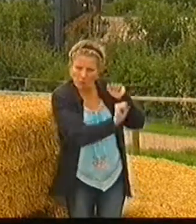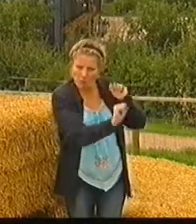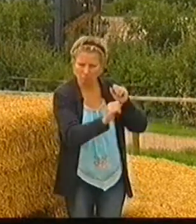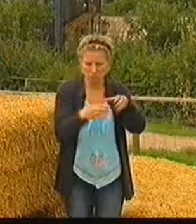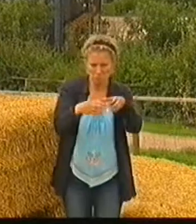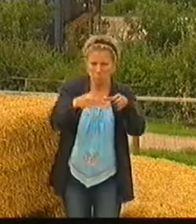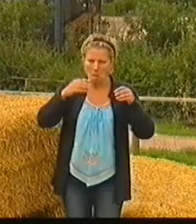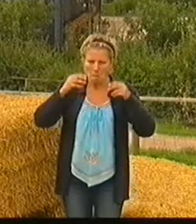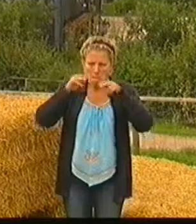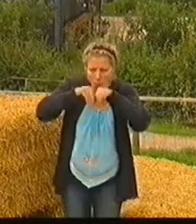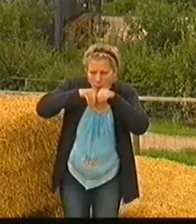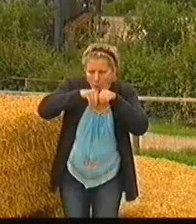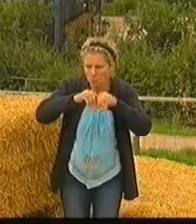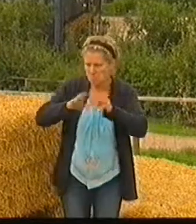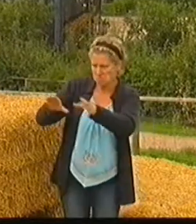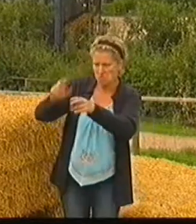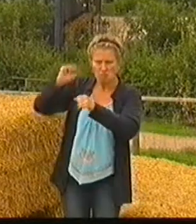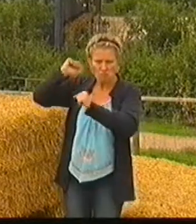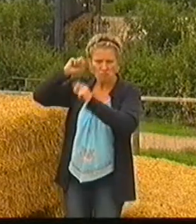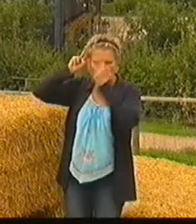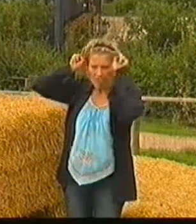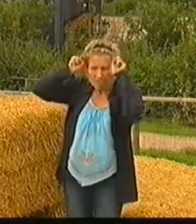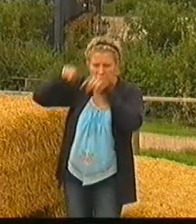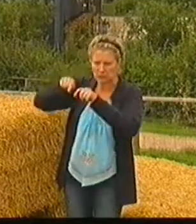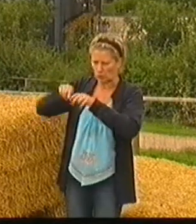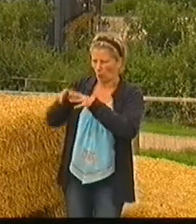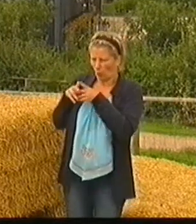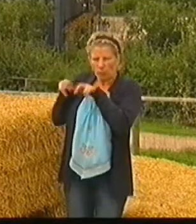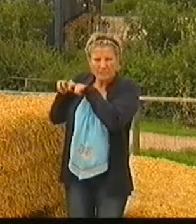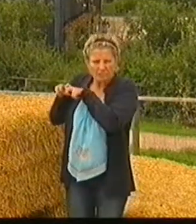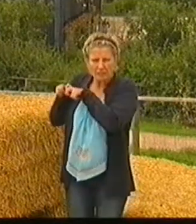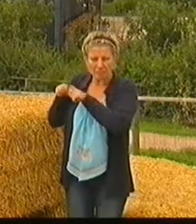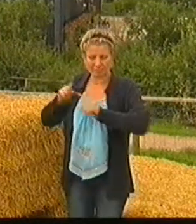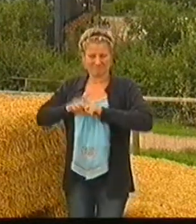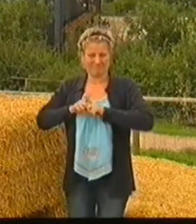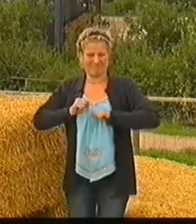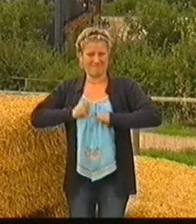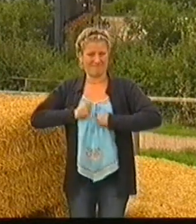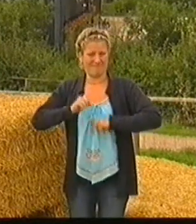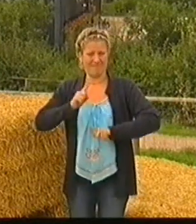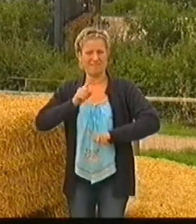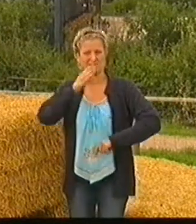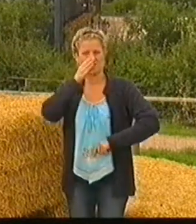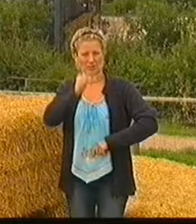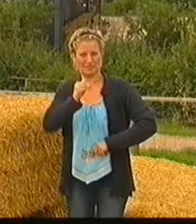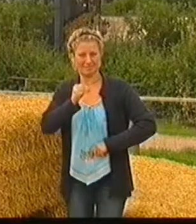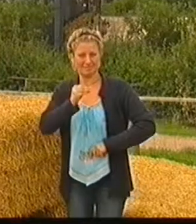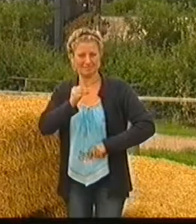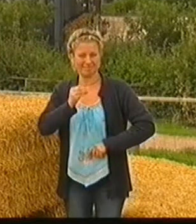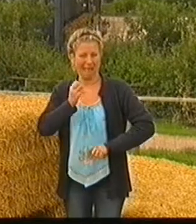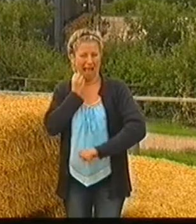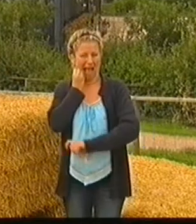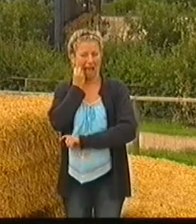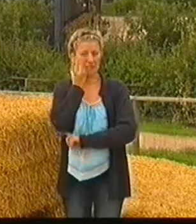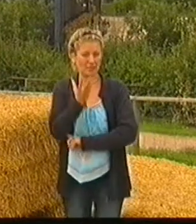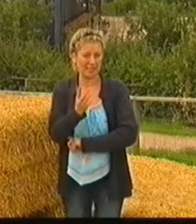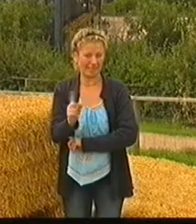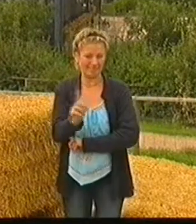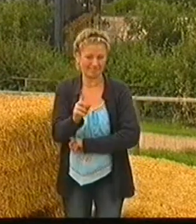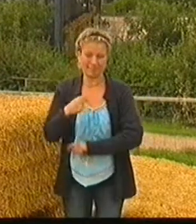side. Separate houses for badgers and moles and rabbits and weasels and foxes.